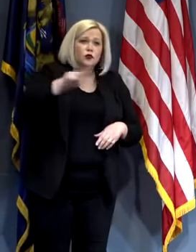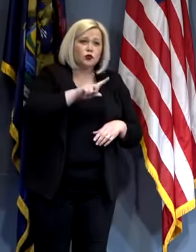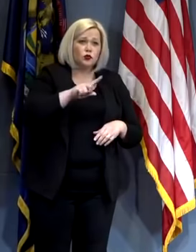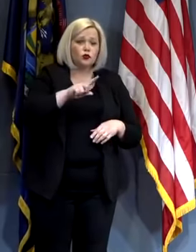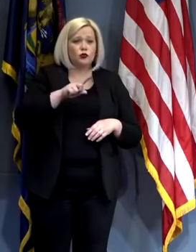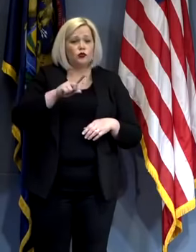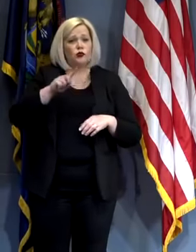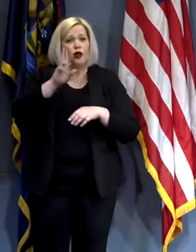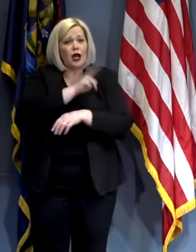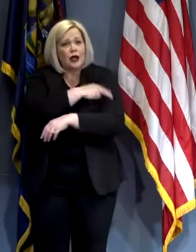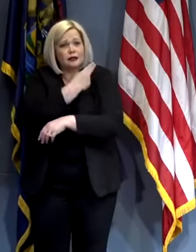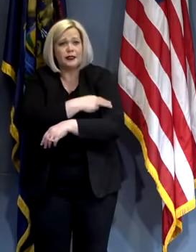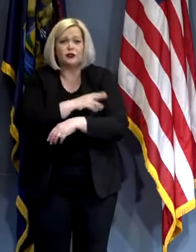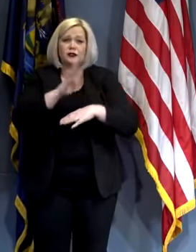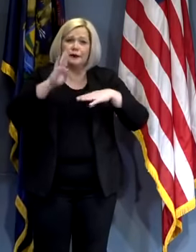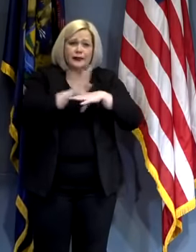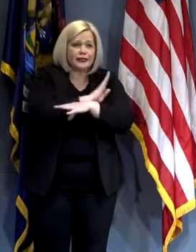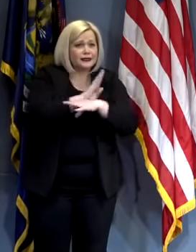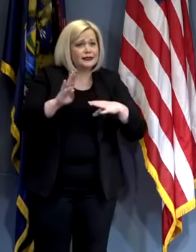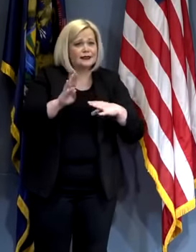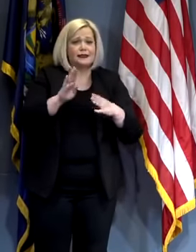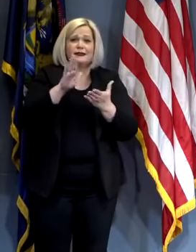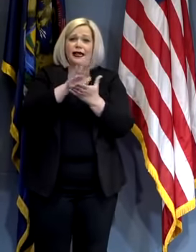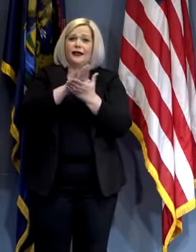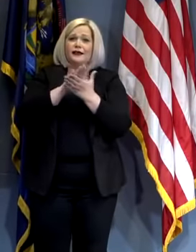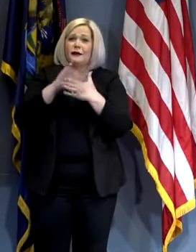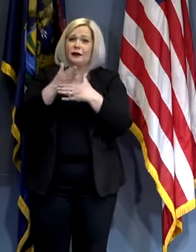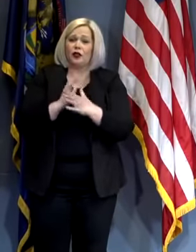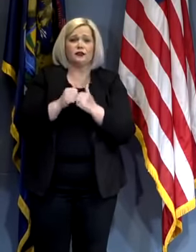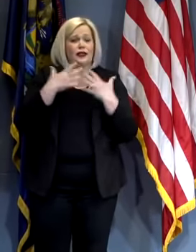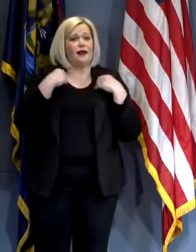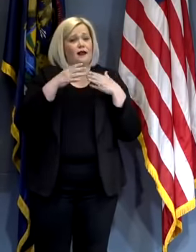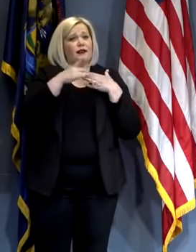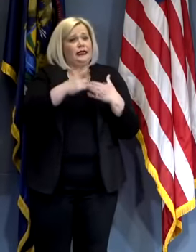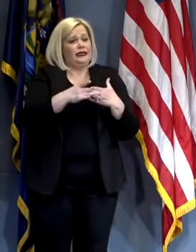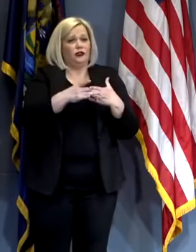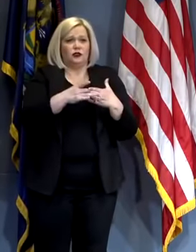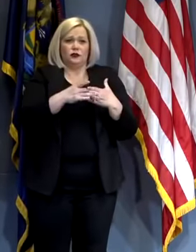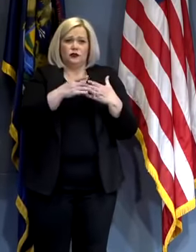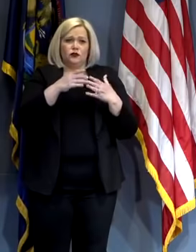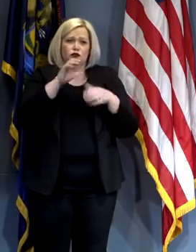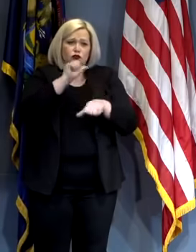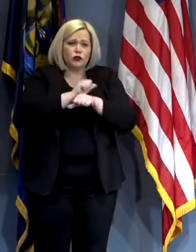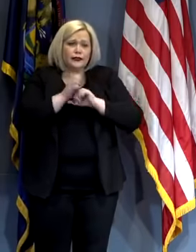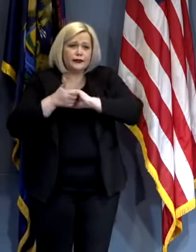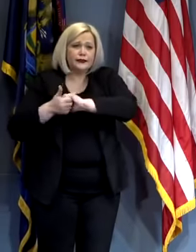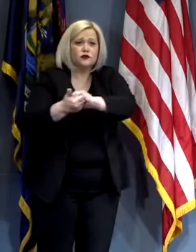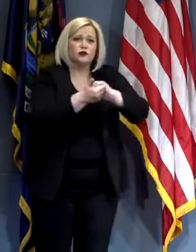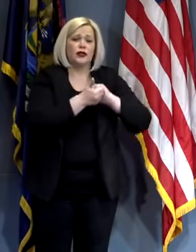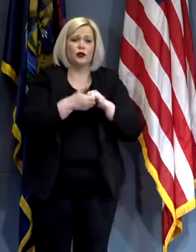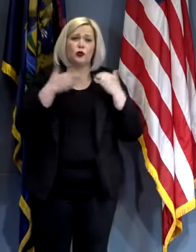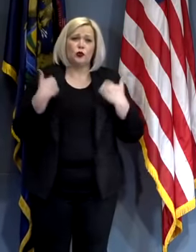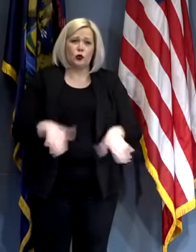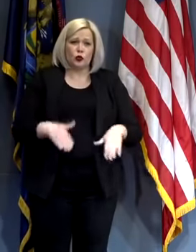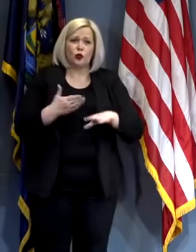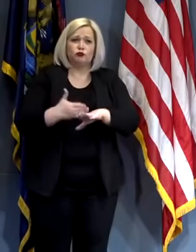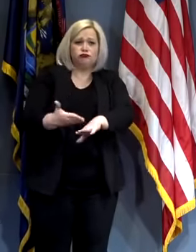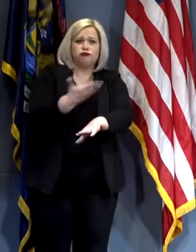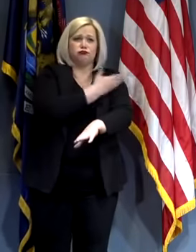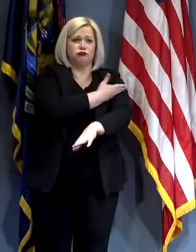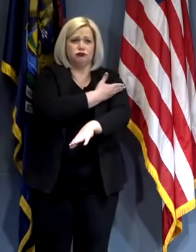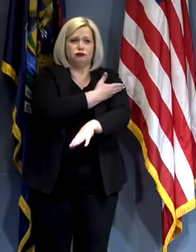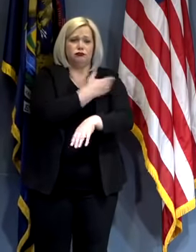our academic partners, and our public health leaders. We'll continue to use every tool that we can to make sure we're preventing the spread